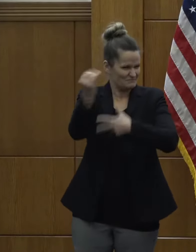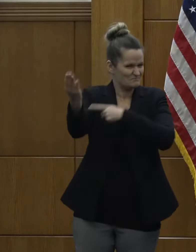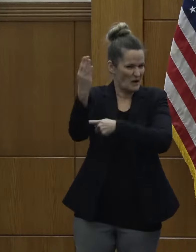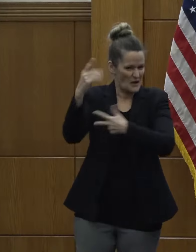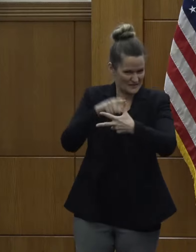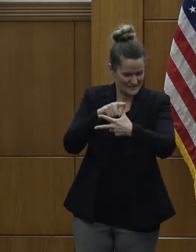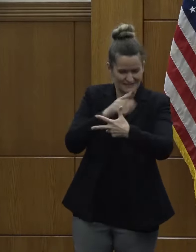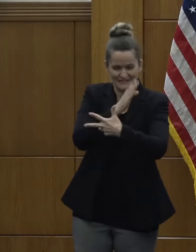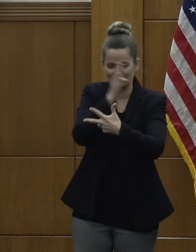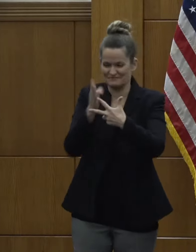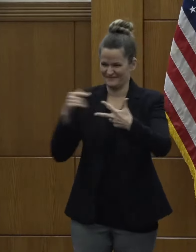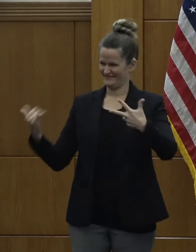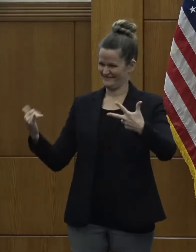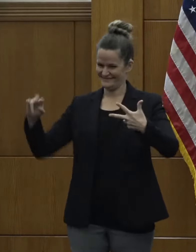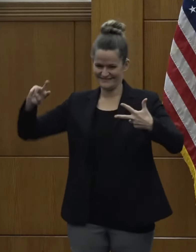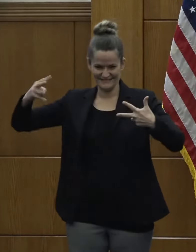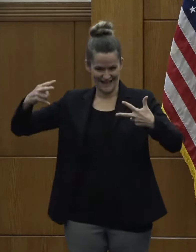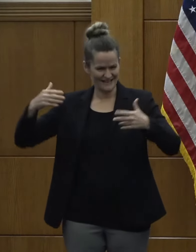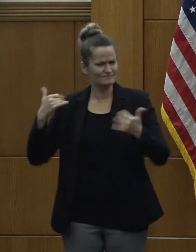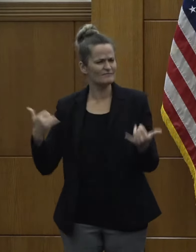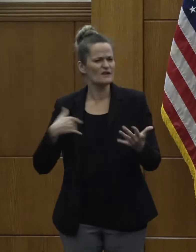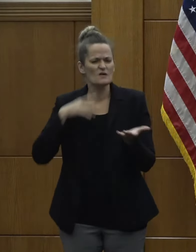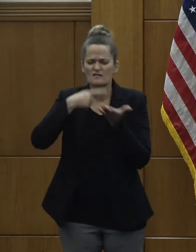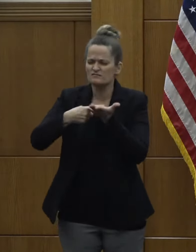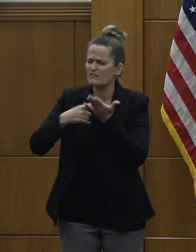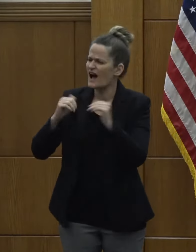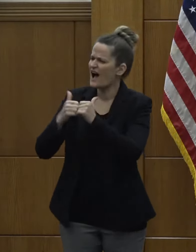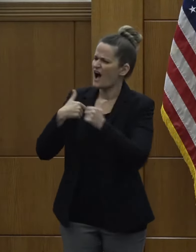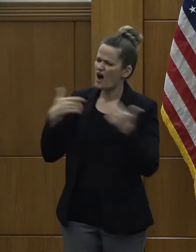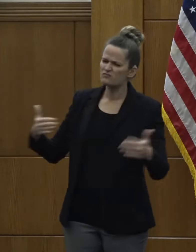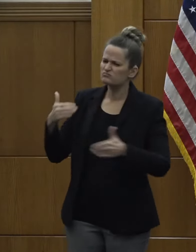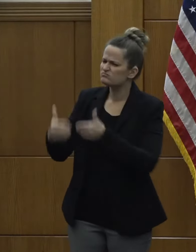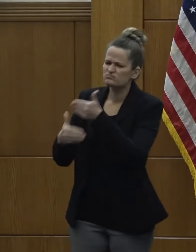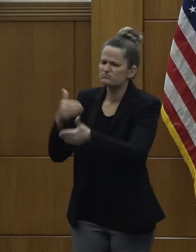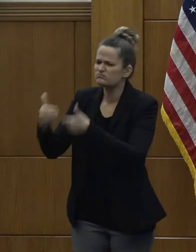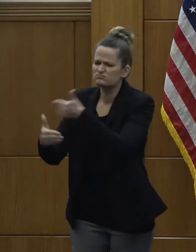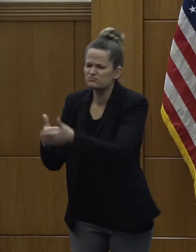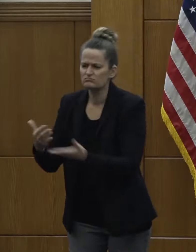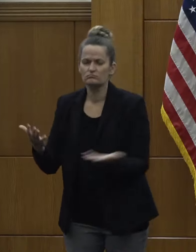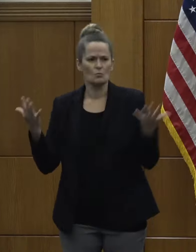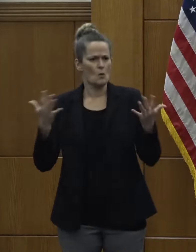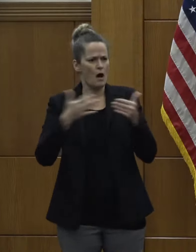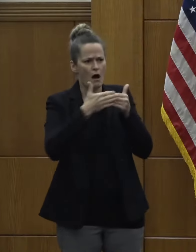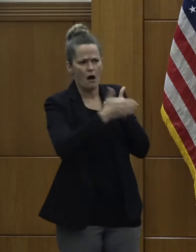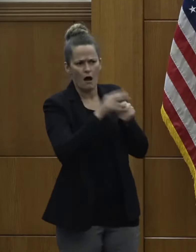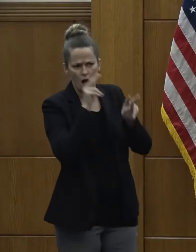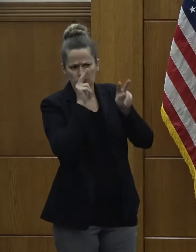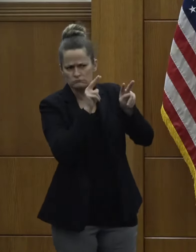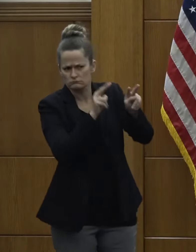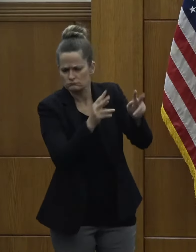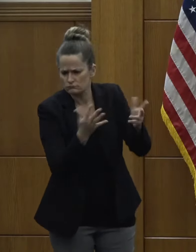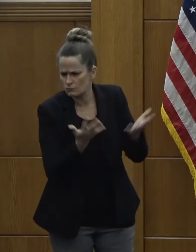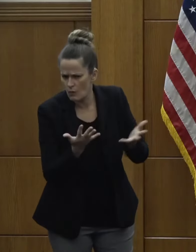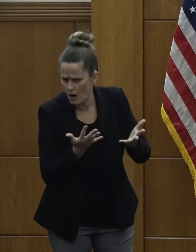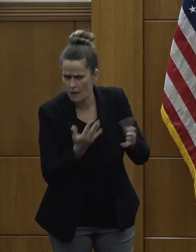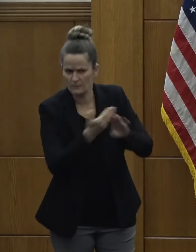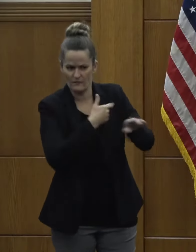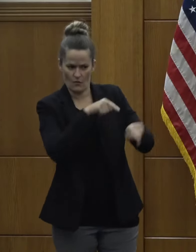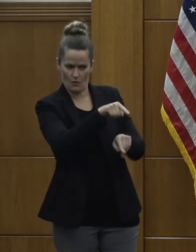to offer you a preview of what you can expect after the polls close this evening. First, just a